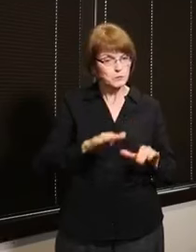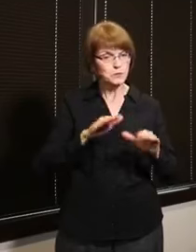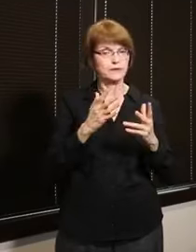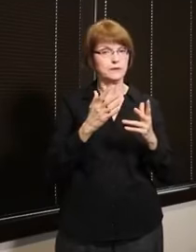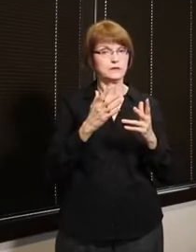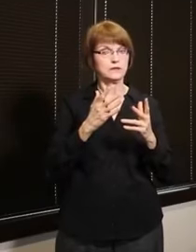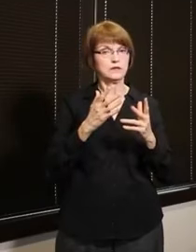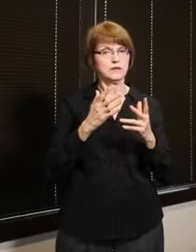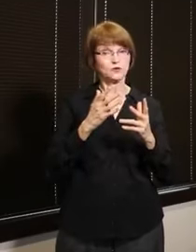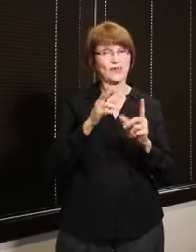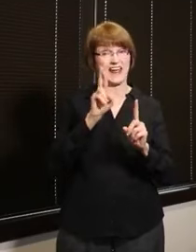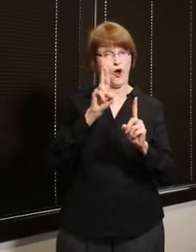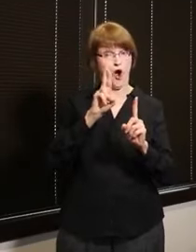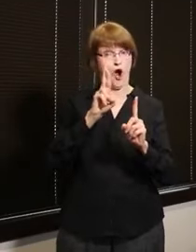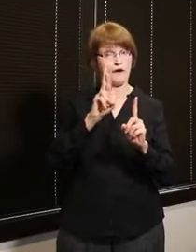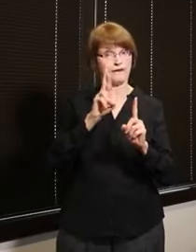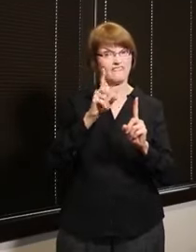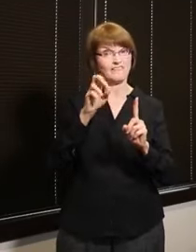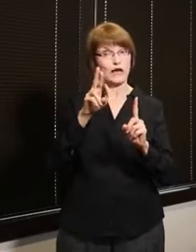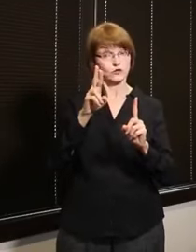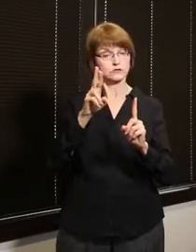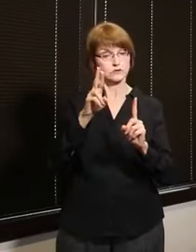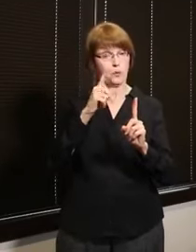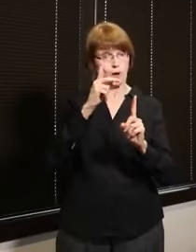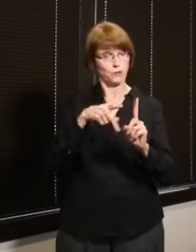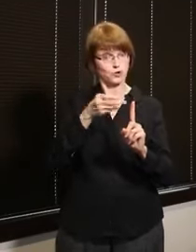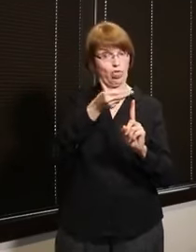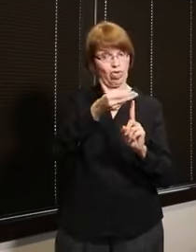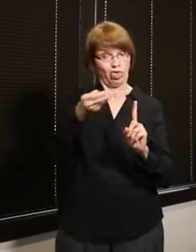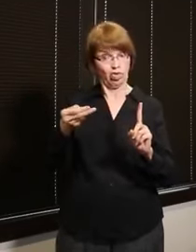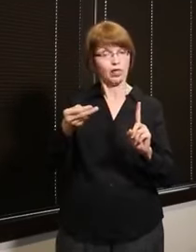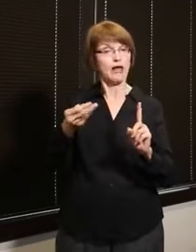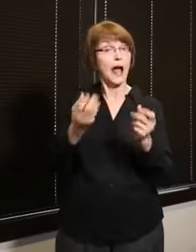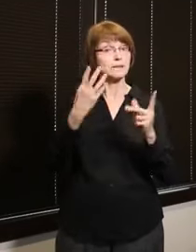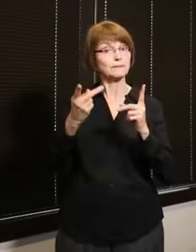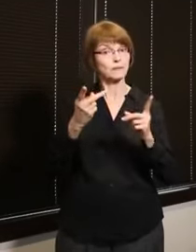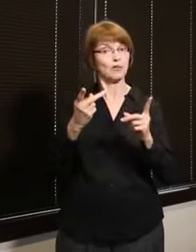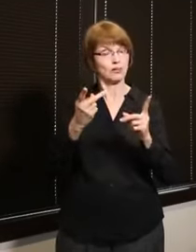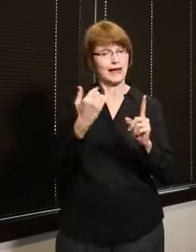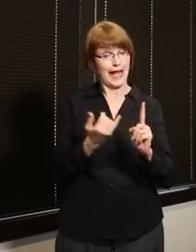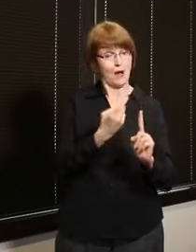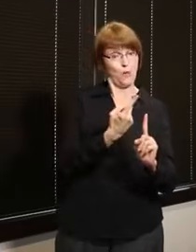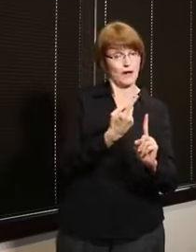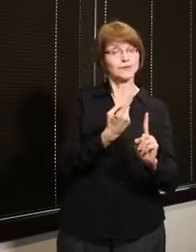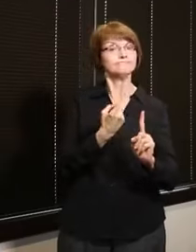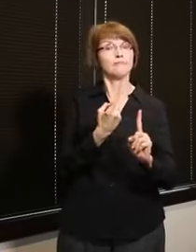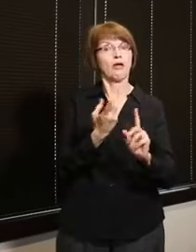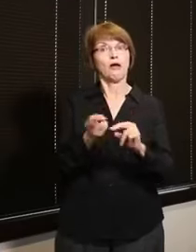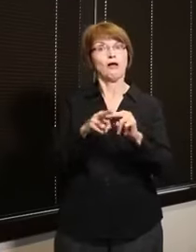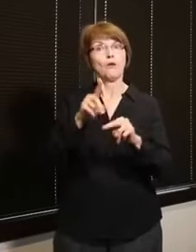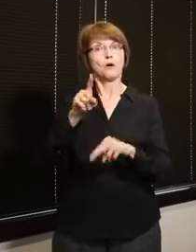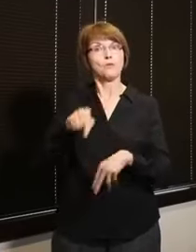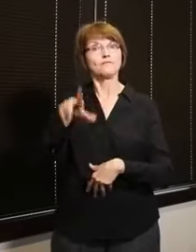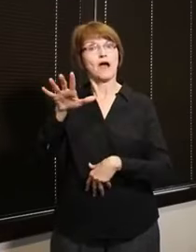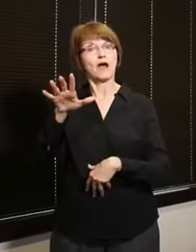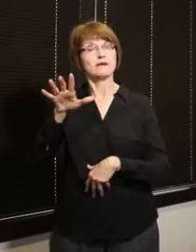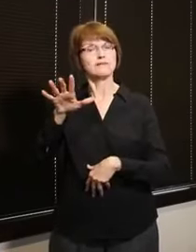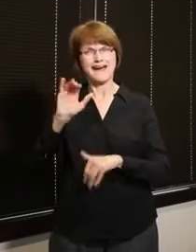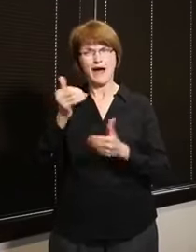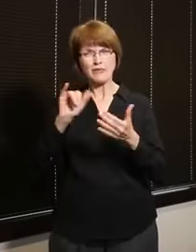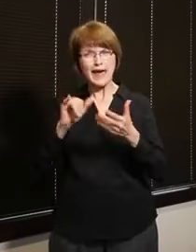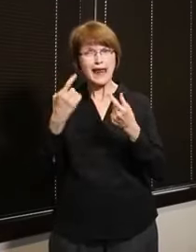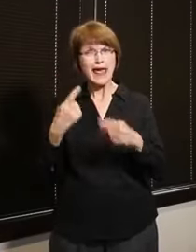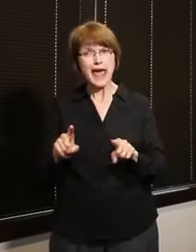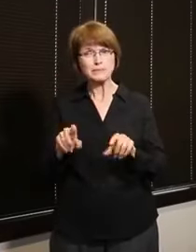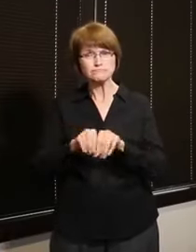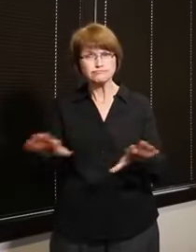up to 1.5. And so how does that happen? Well, that happens when people aren't doing the things that we ask them to do. If they're gathering